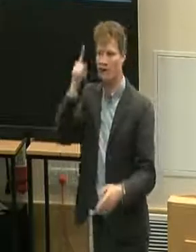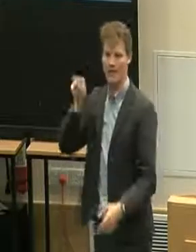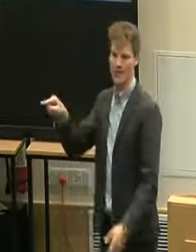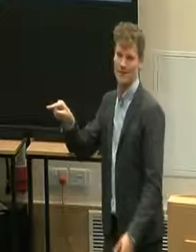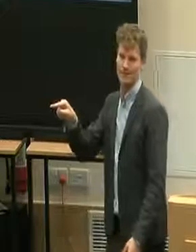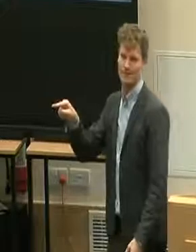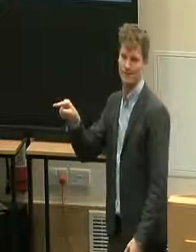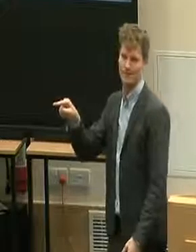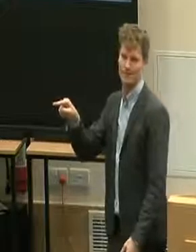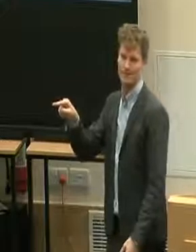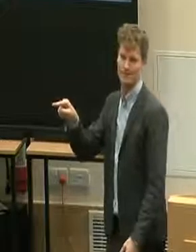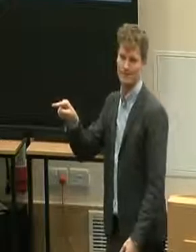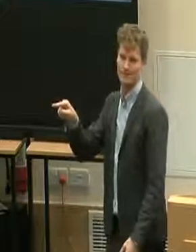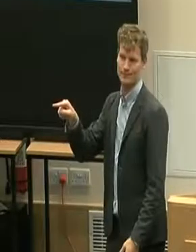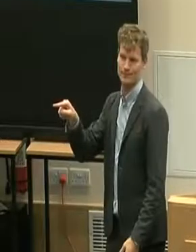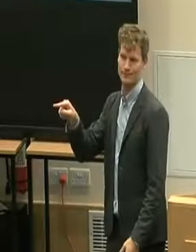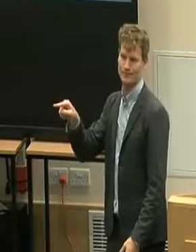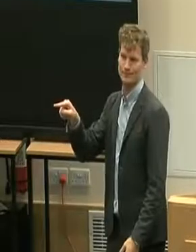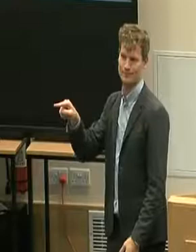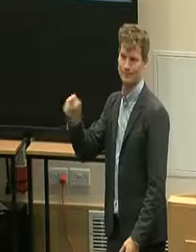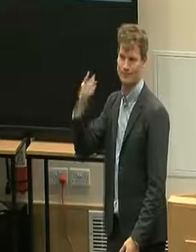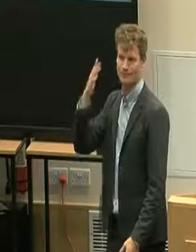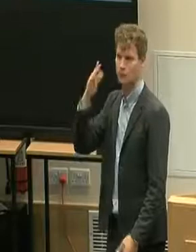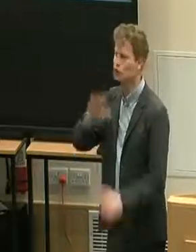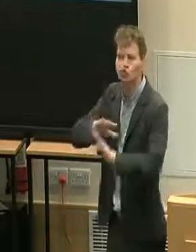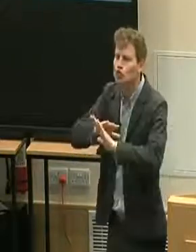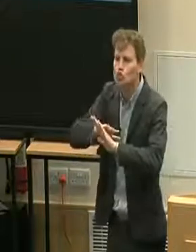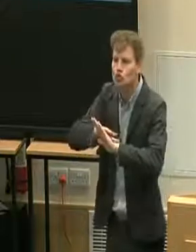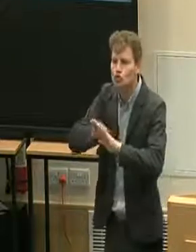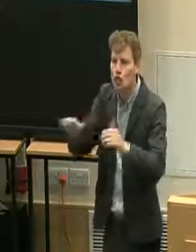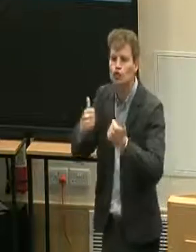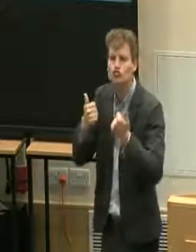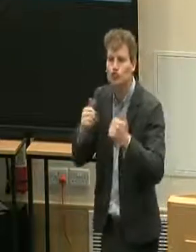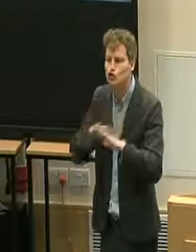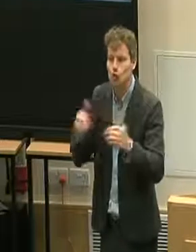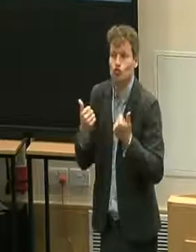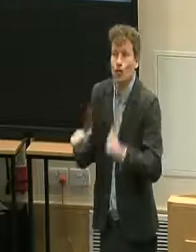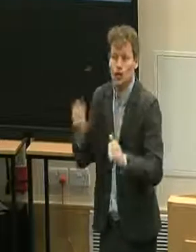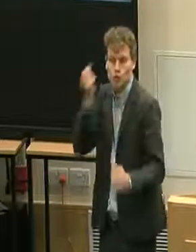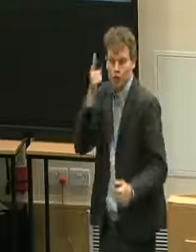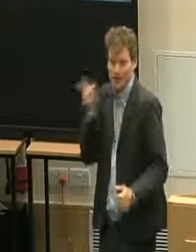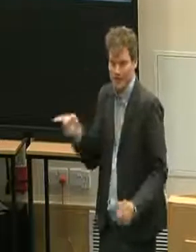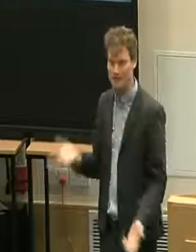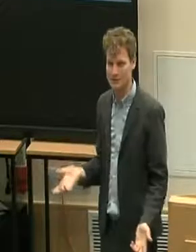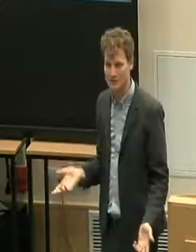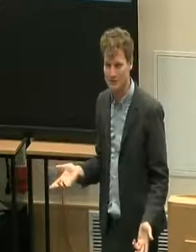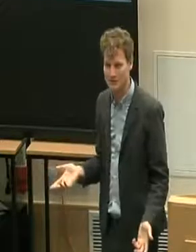that's true. In your world, that's false. And there's no way, well,